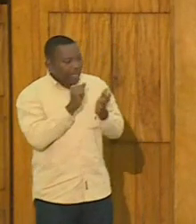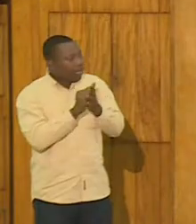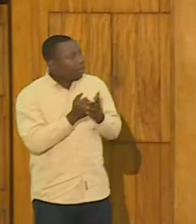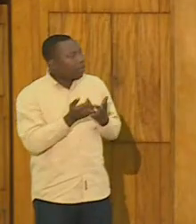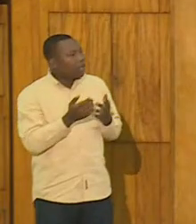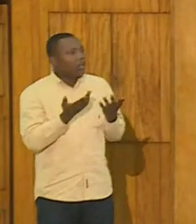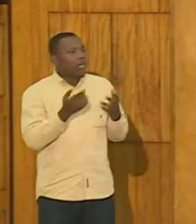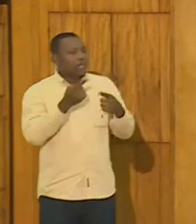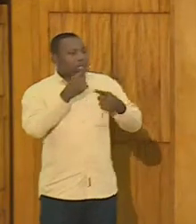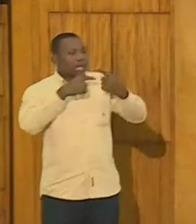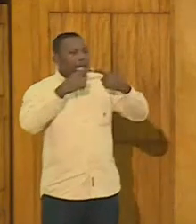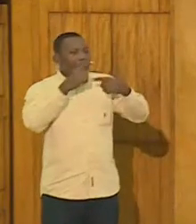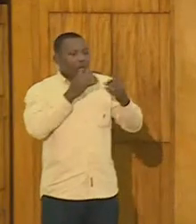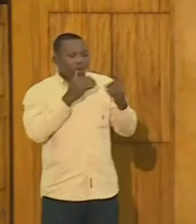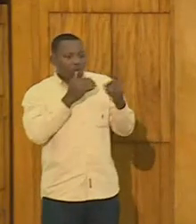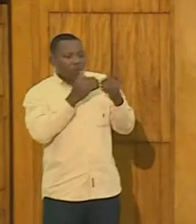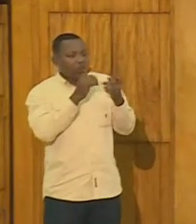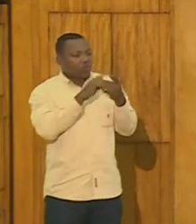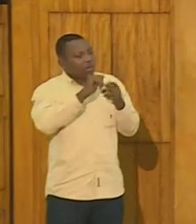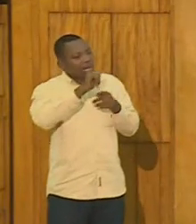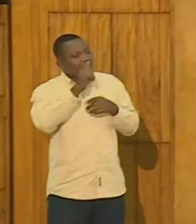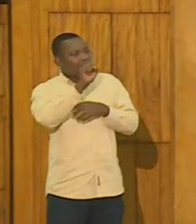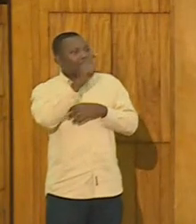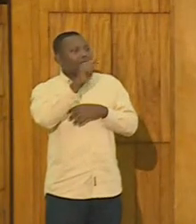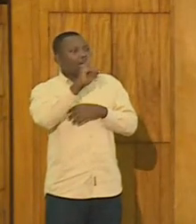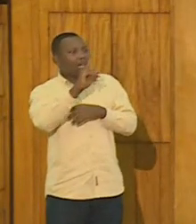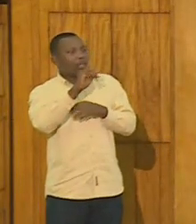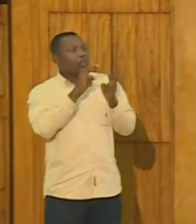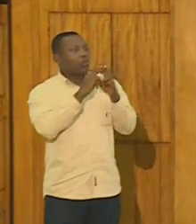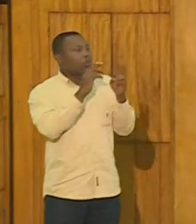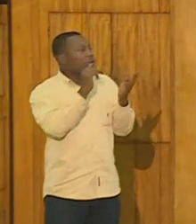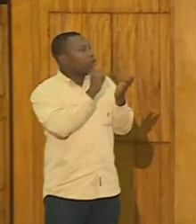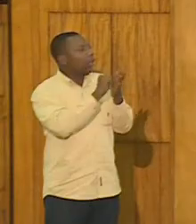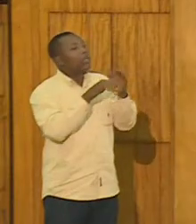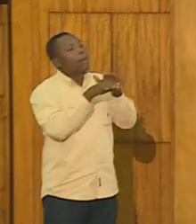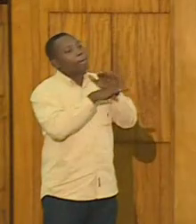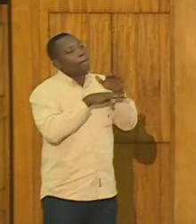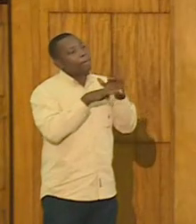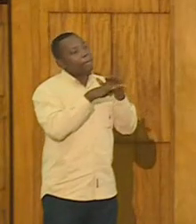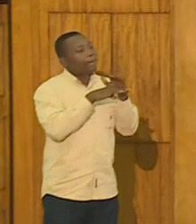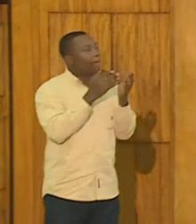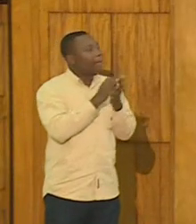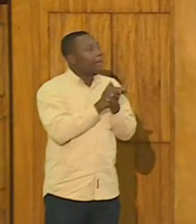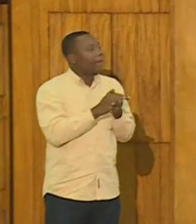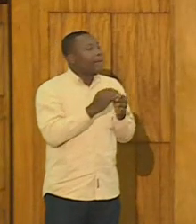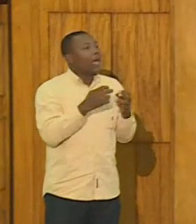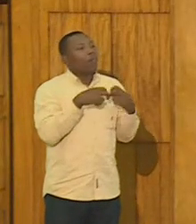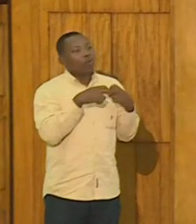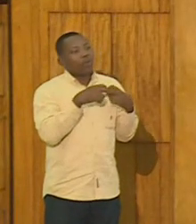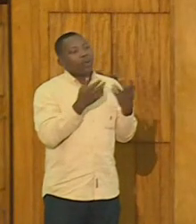other STIs. And yes, so that's the basic issue